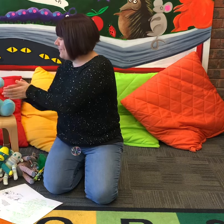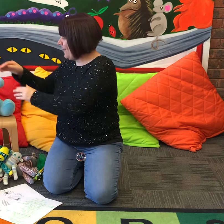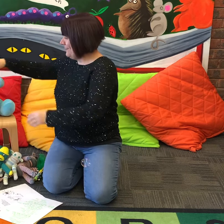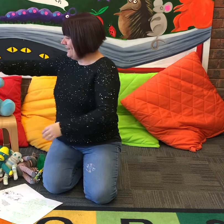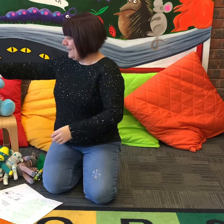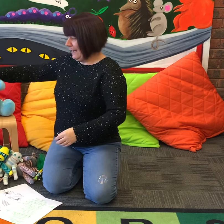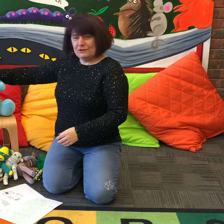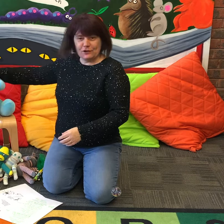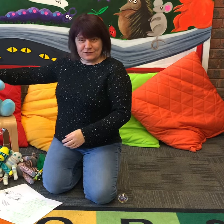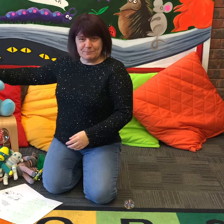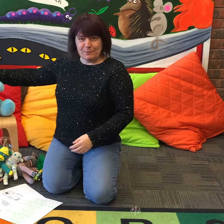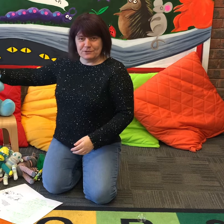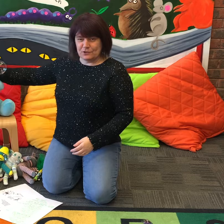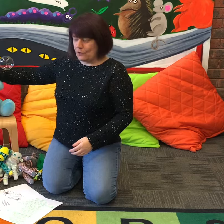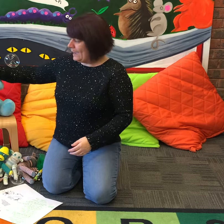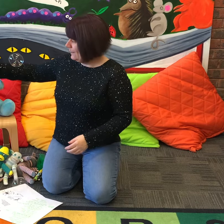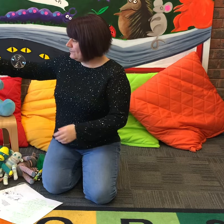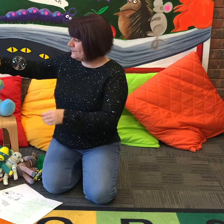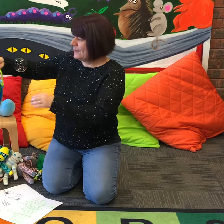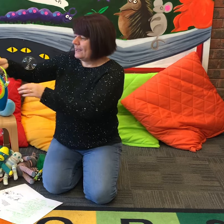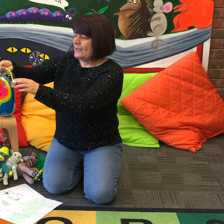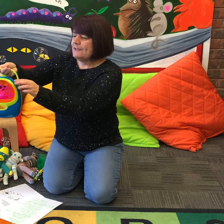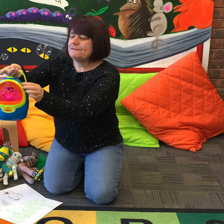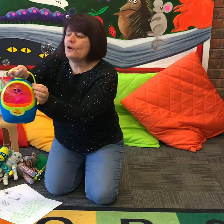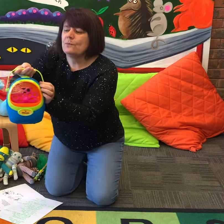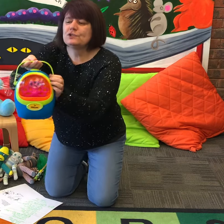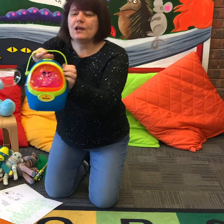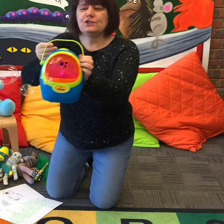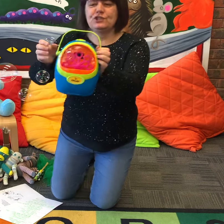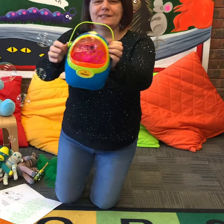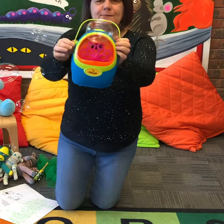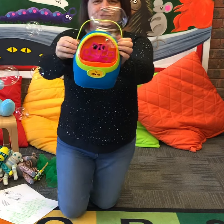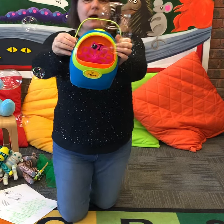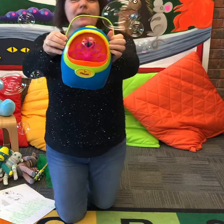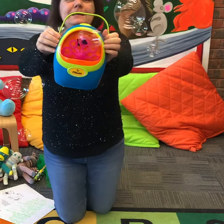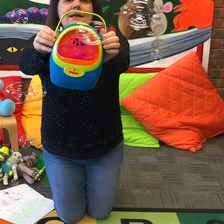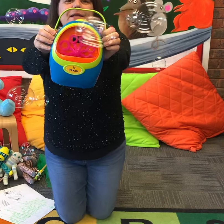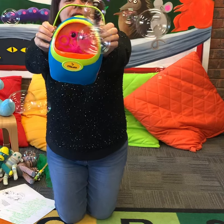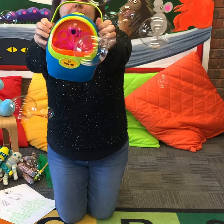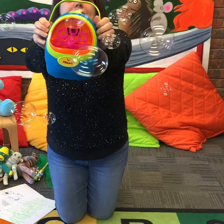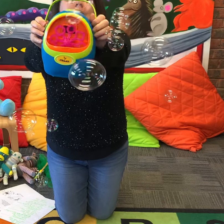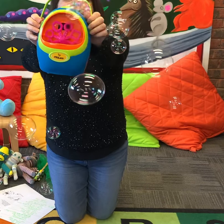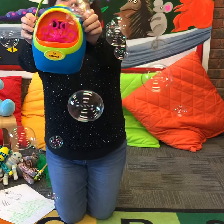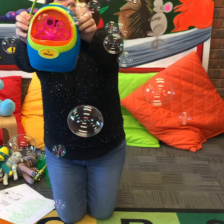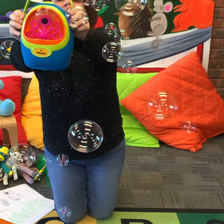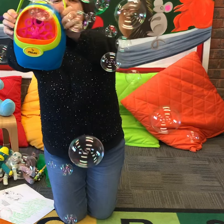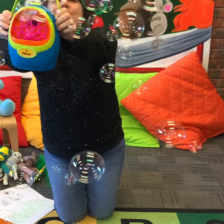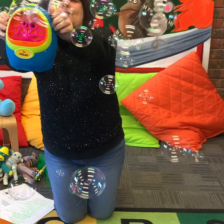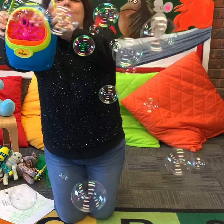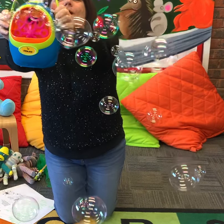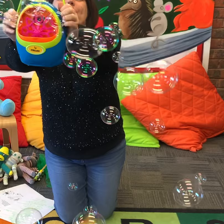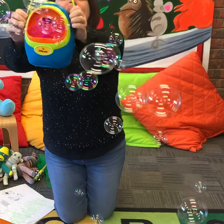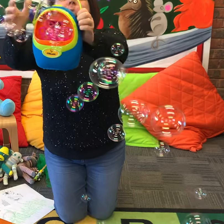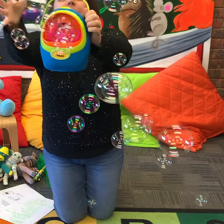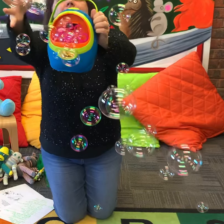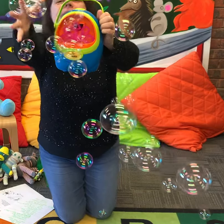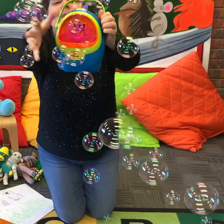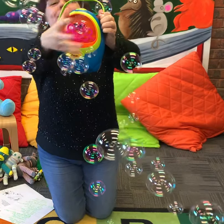pop. Have you got some bubbles at your house? If not, would you like to share some of mine? There you go, see if you can pop them. They're